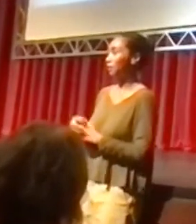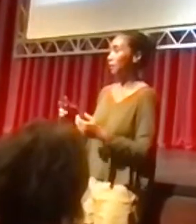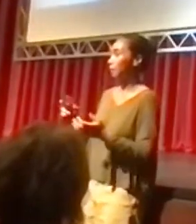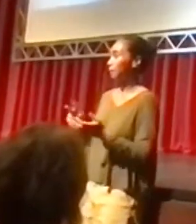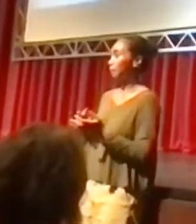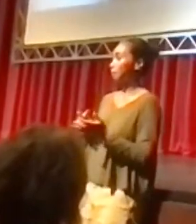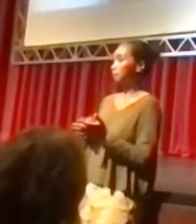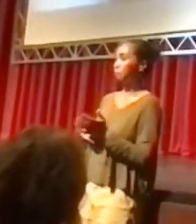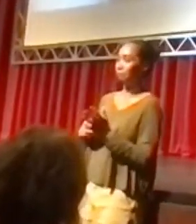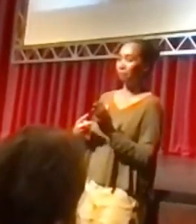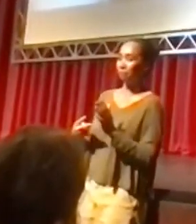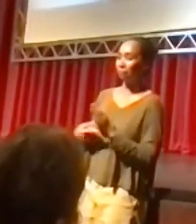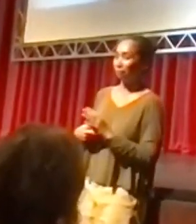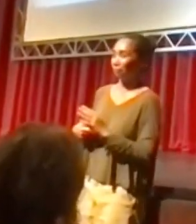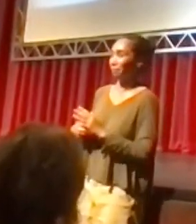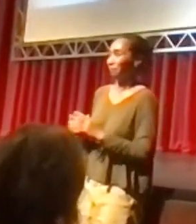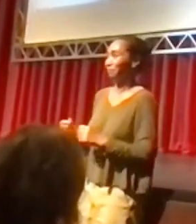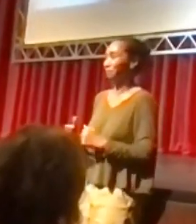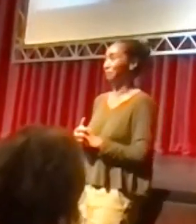ears,